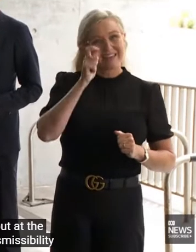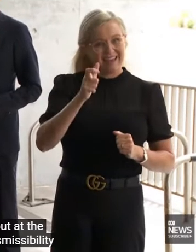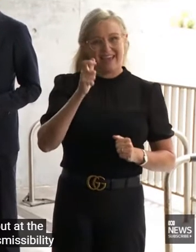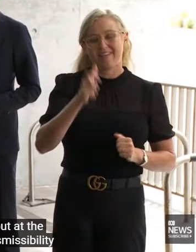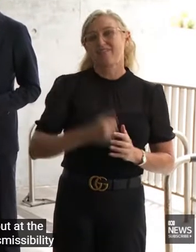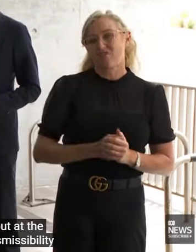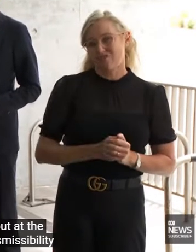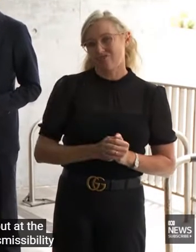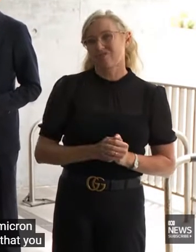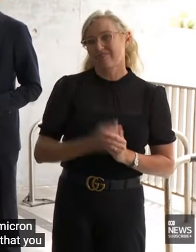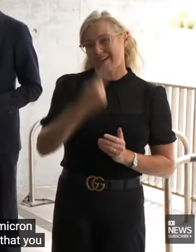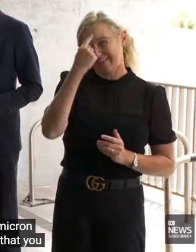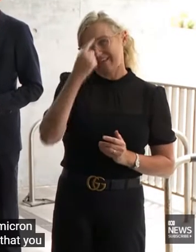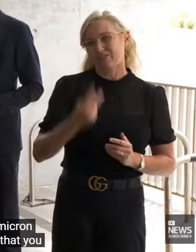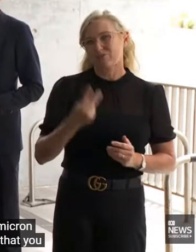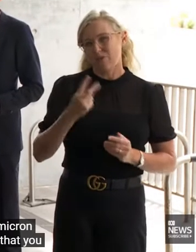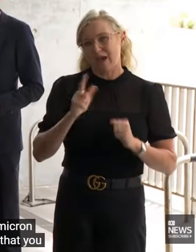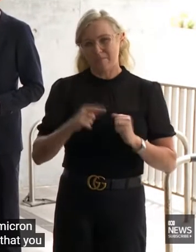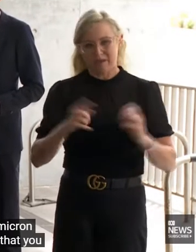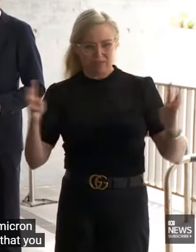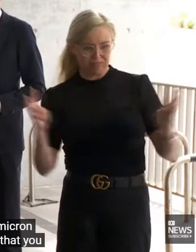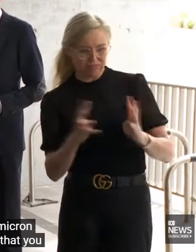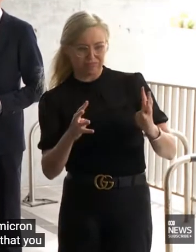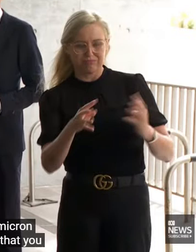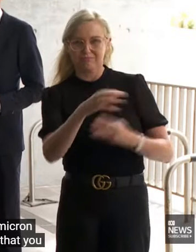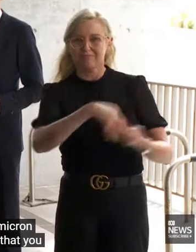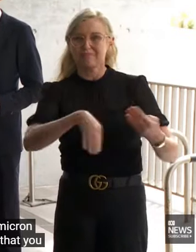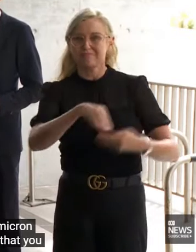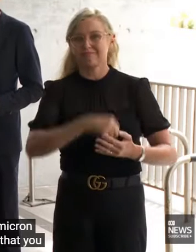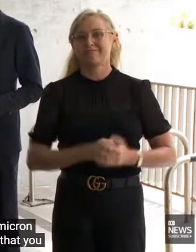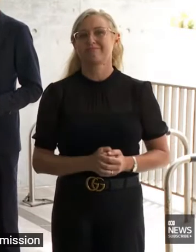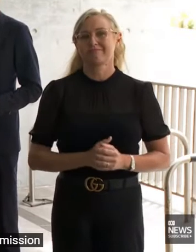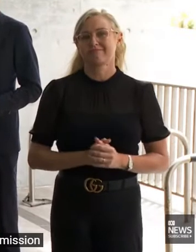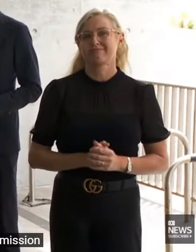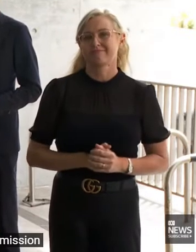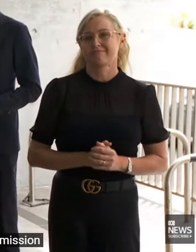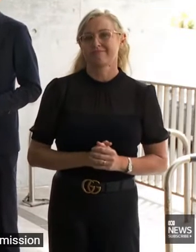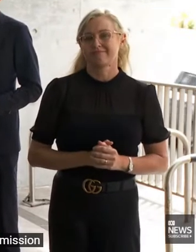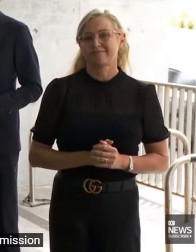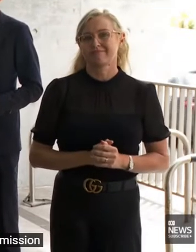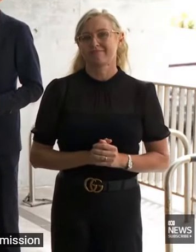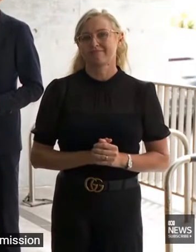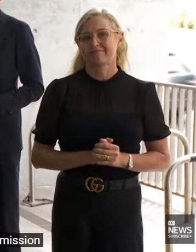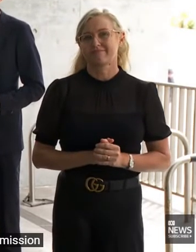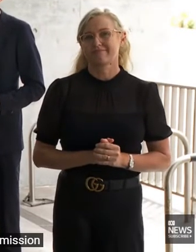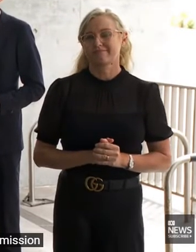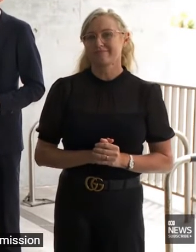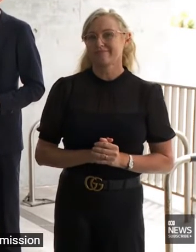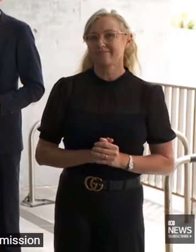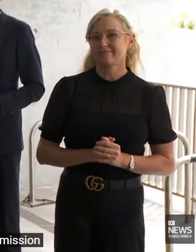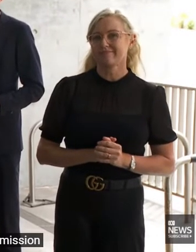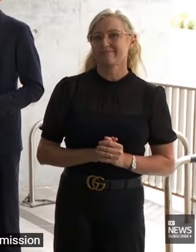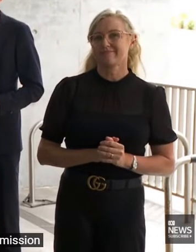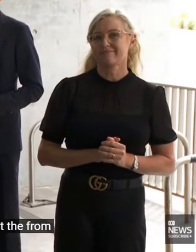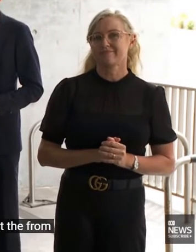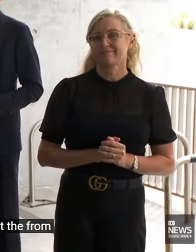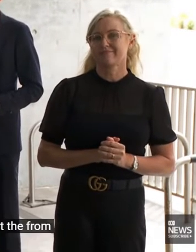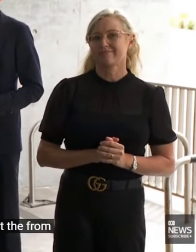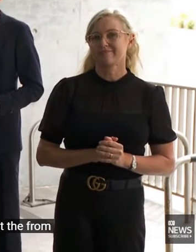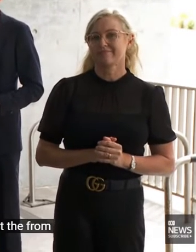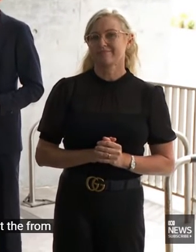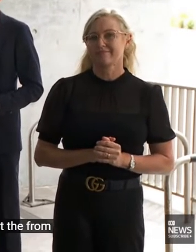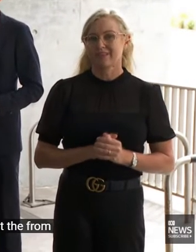Omicron variant and the fact that you don't have the transmission prevention benefit from the vaccine, we are